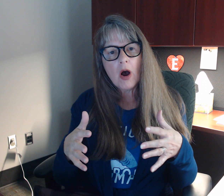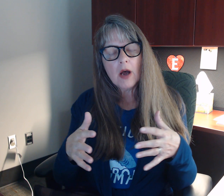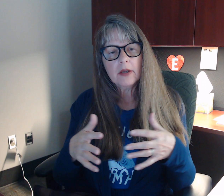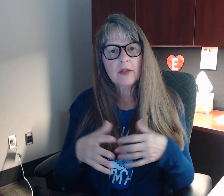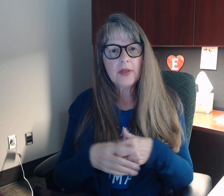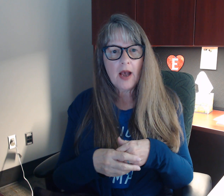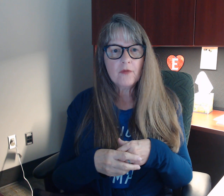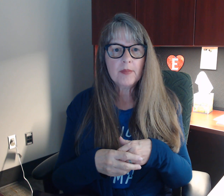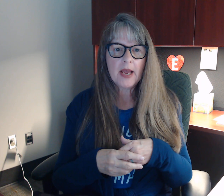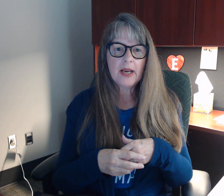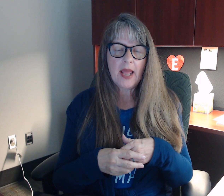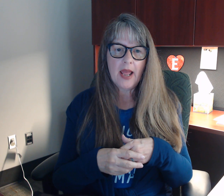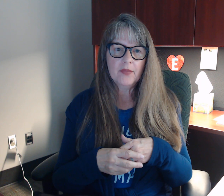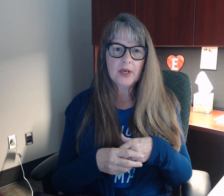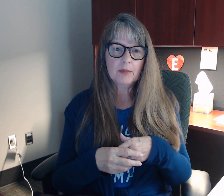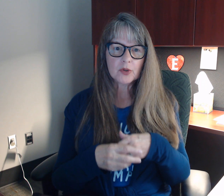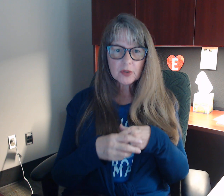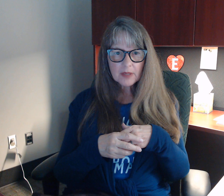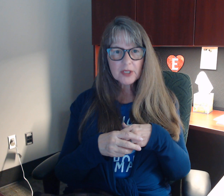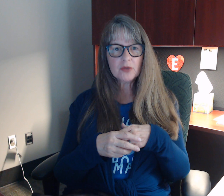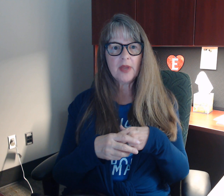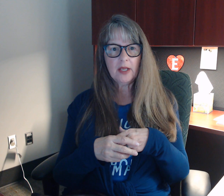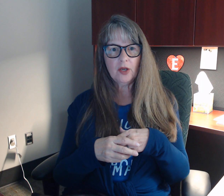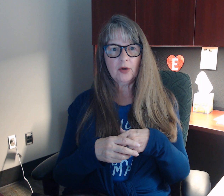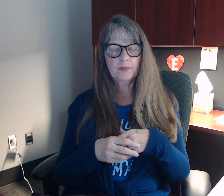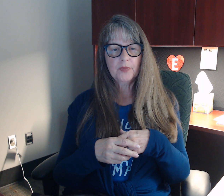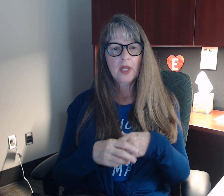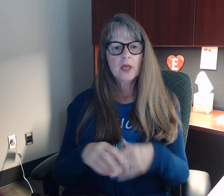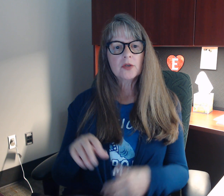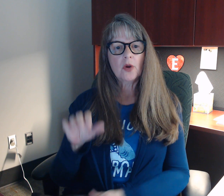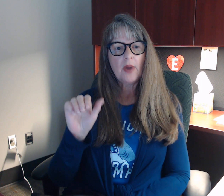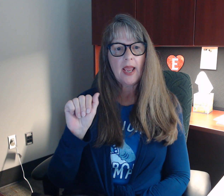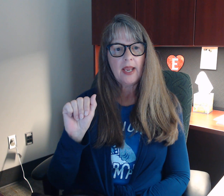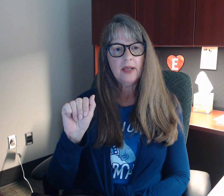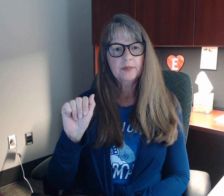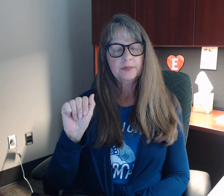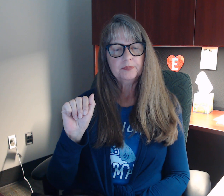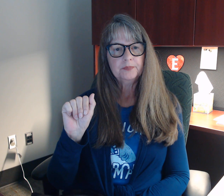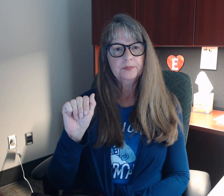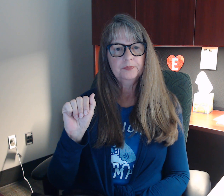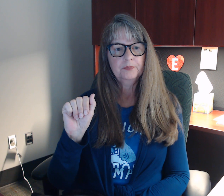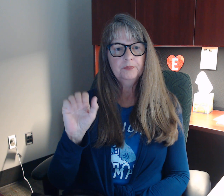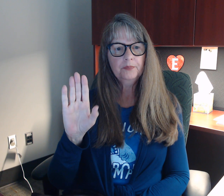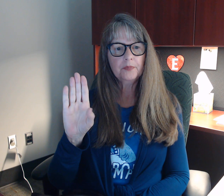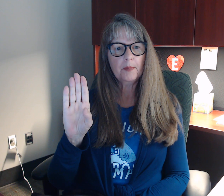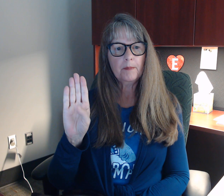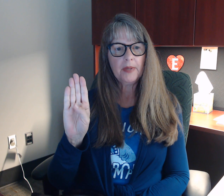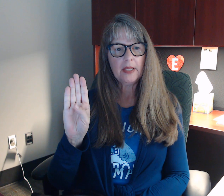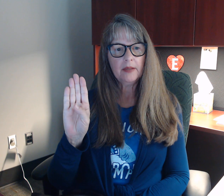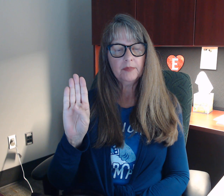on the alphabet and the numbers. So let me do that here. So A, B,